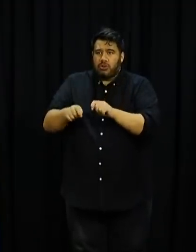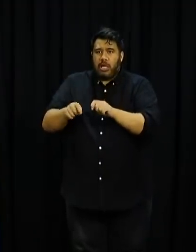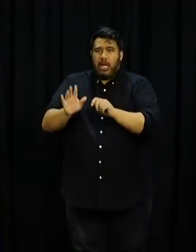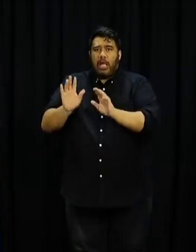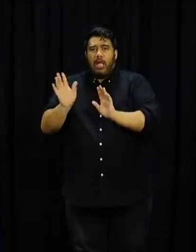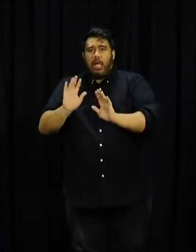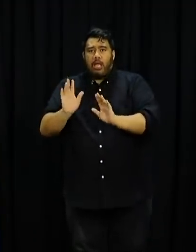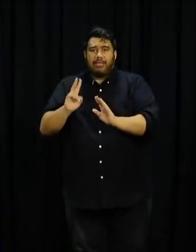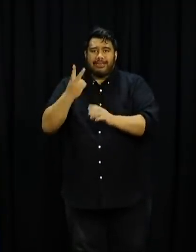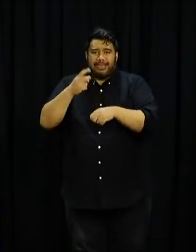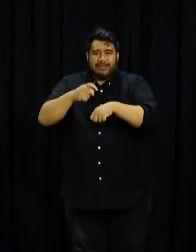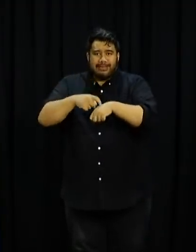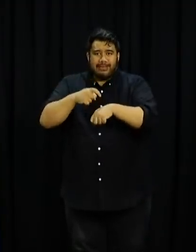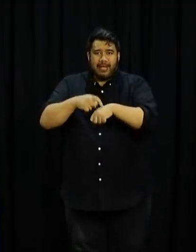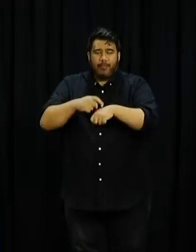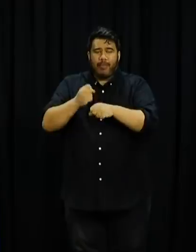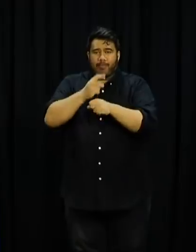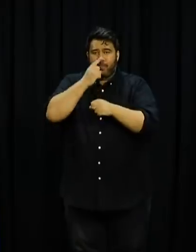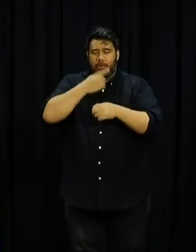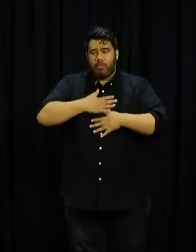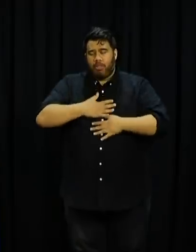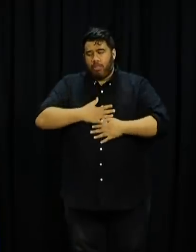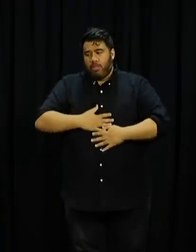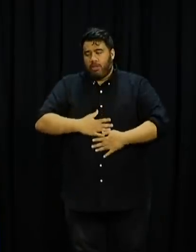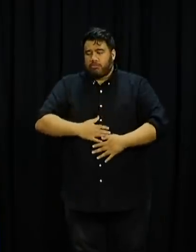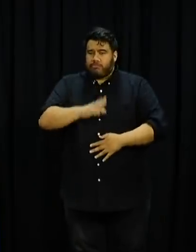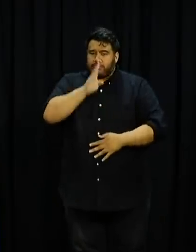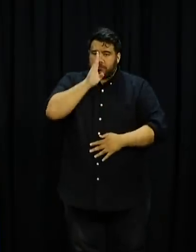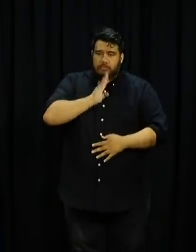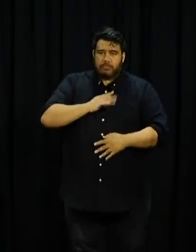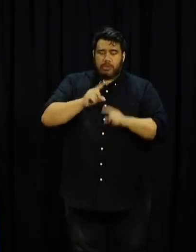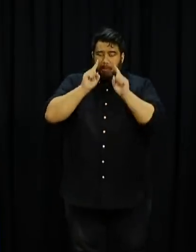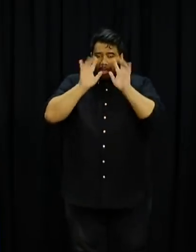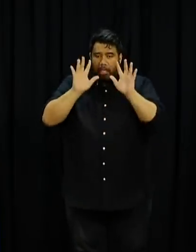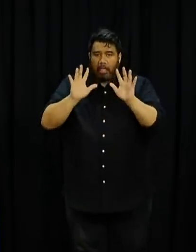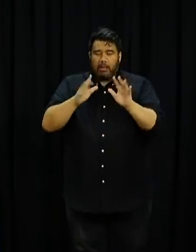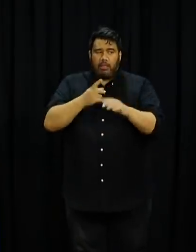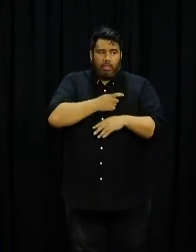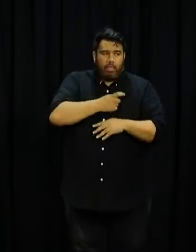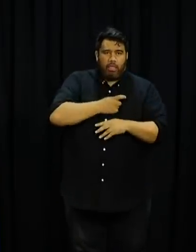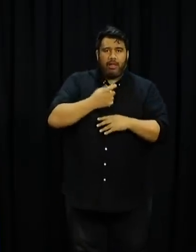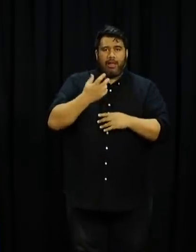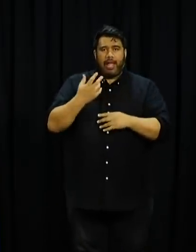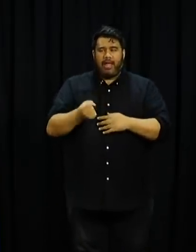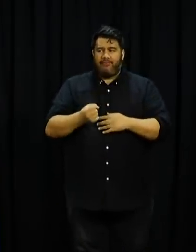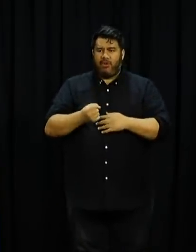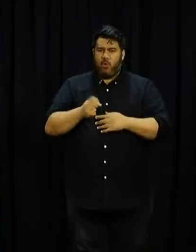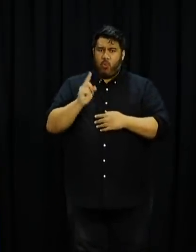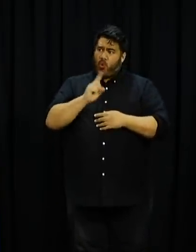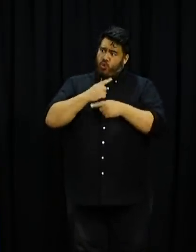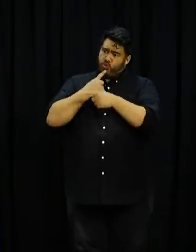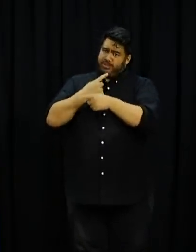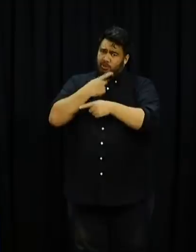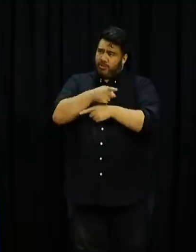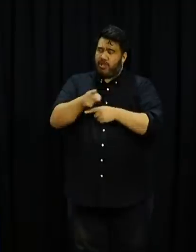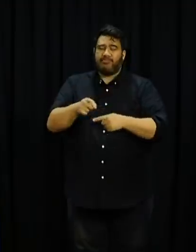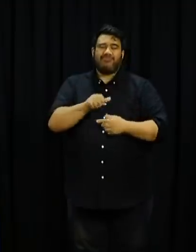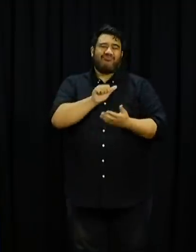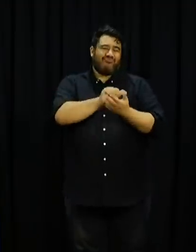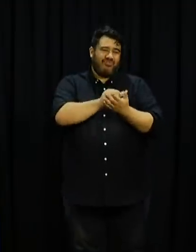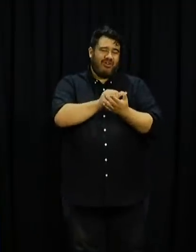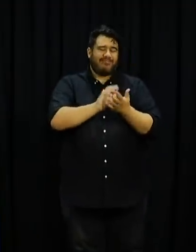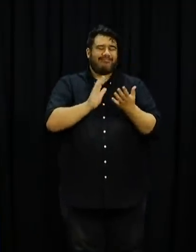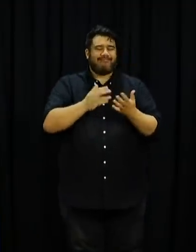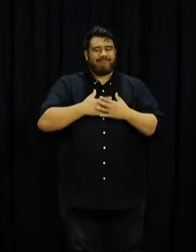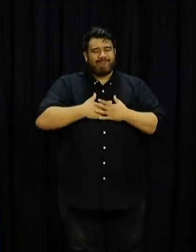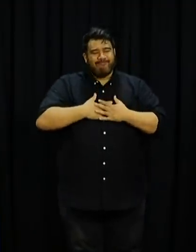that in Healthline calls often, those are individuals who are feeling really anxious about this information, and I have huge sympathy for